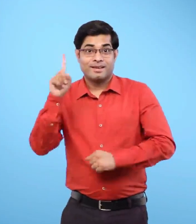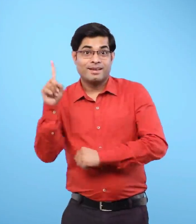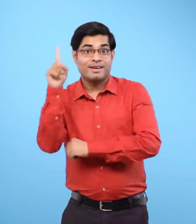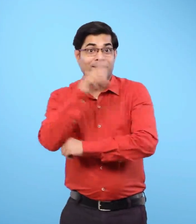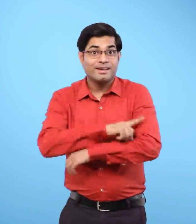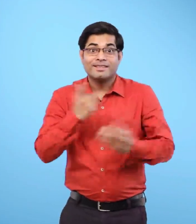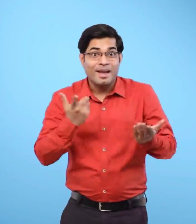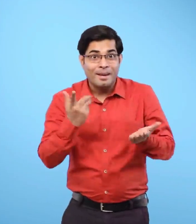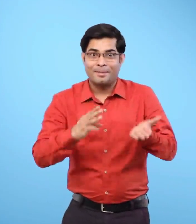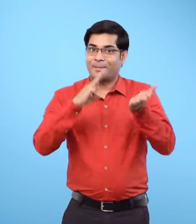One day, Monday,